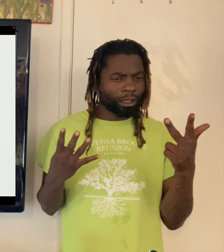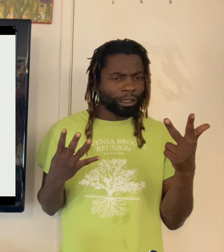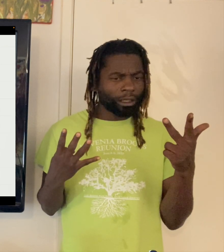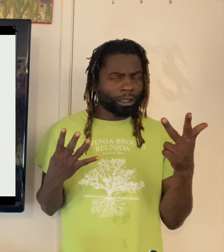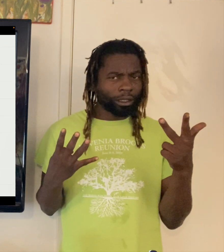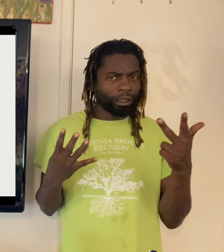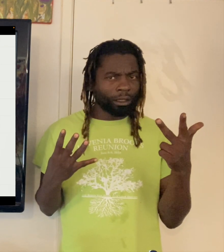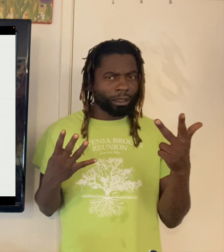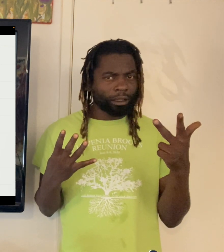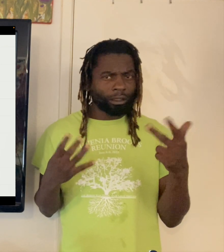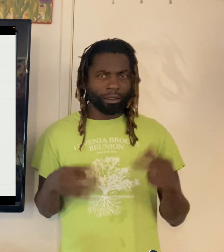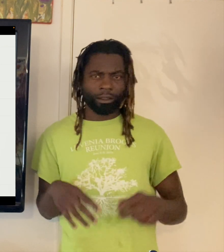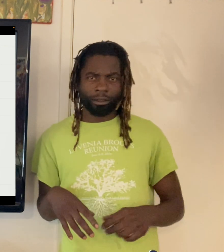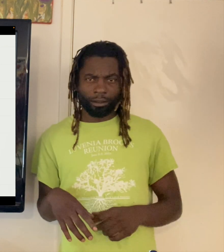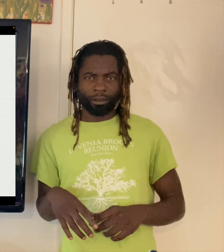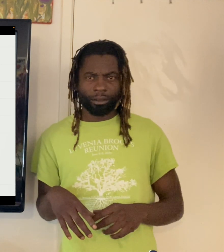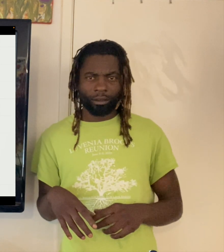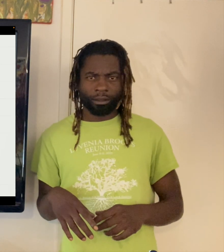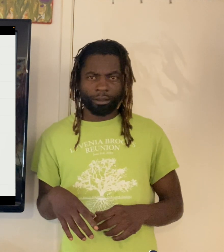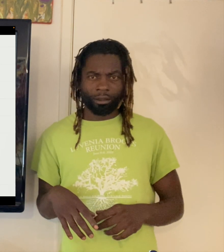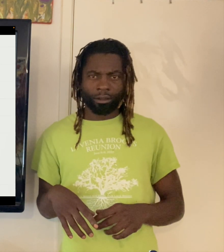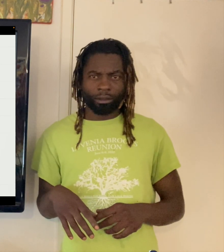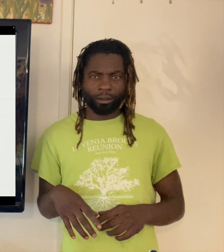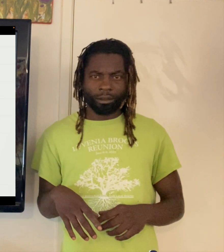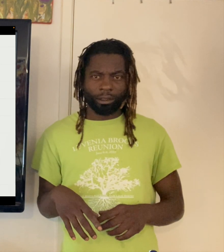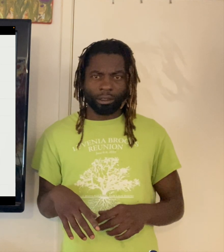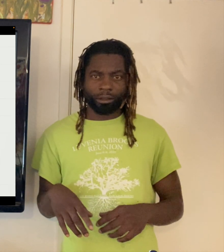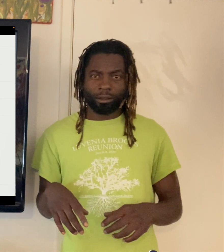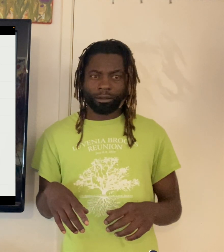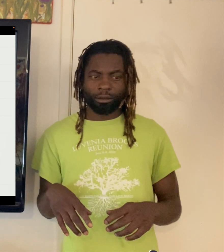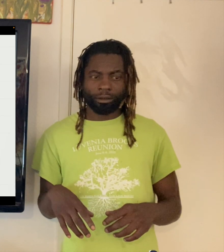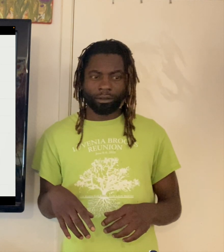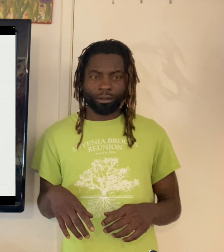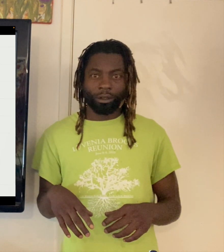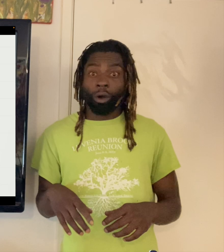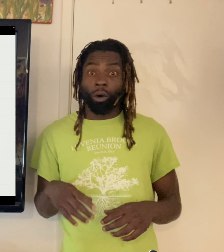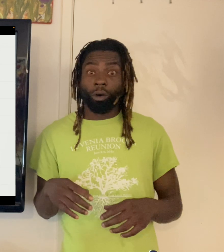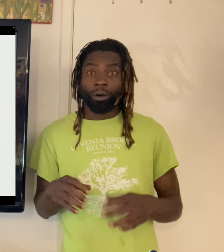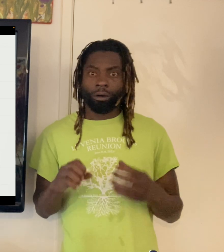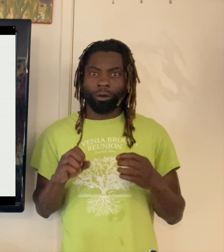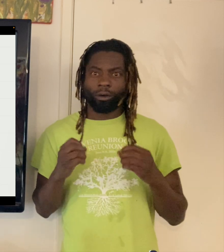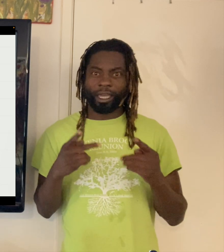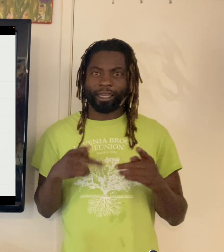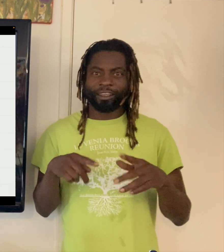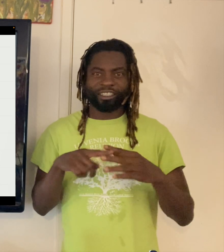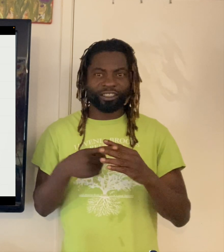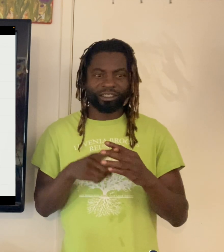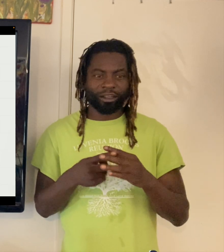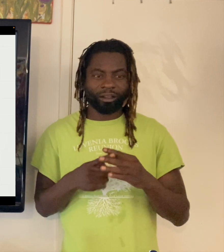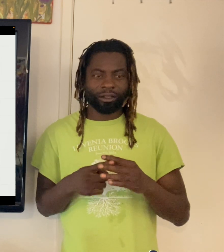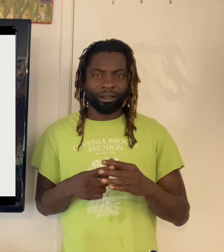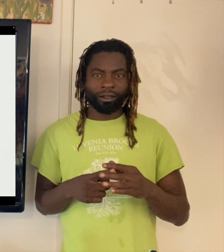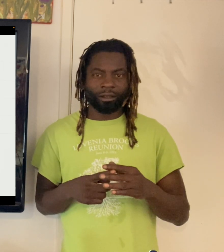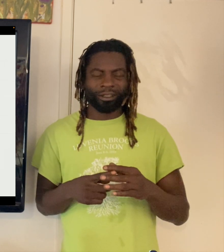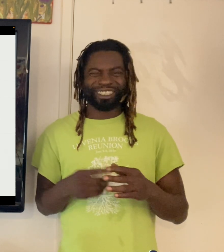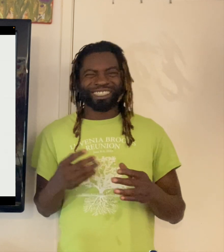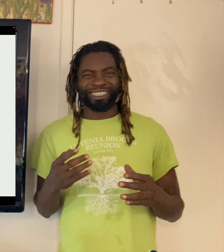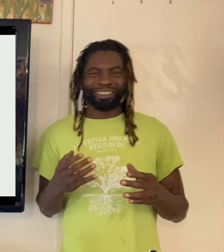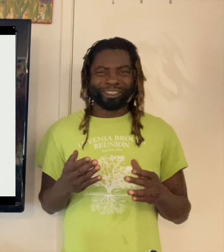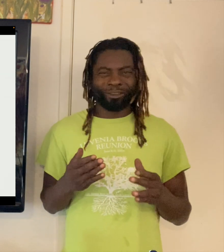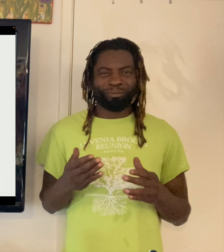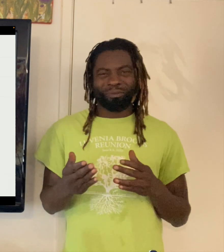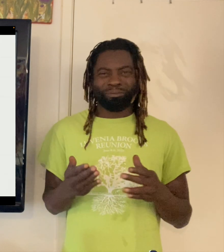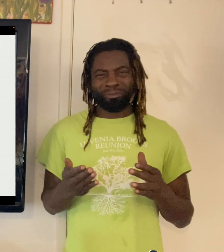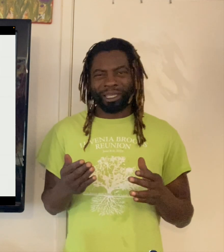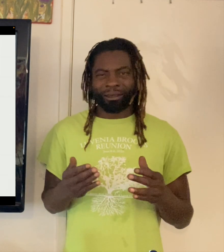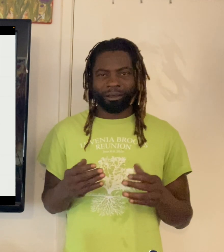3 sides, it should go on the left side. Okay, ShapeMaker 17 1/2, start! Or